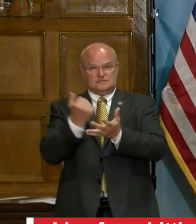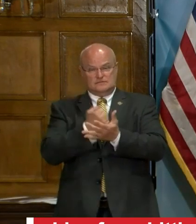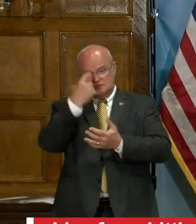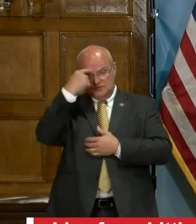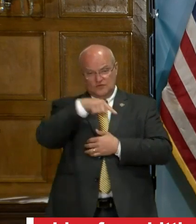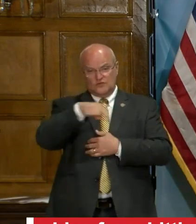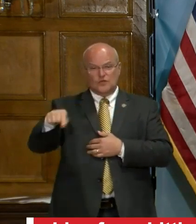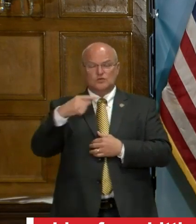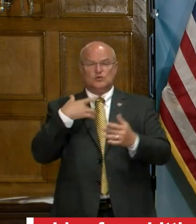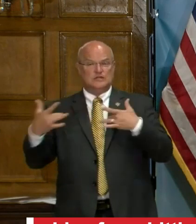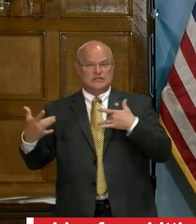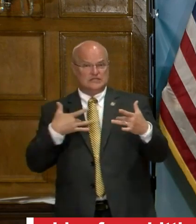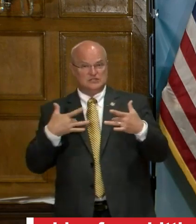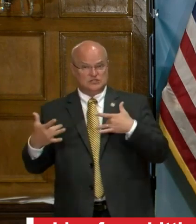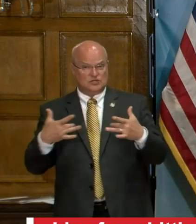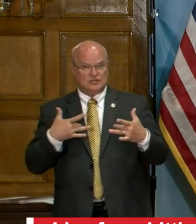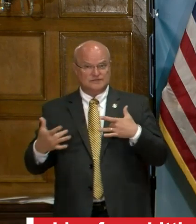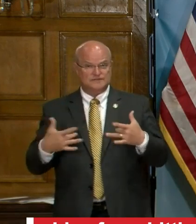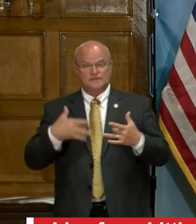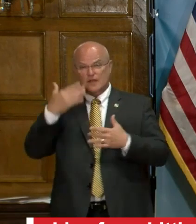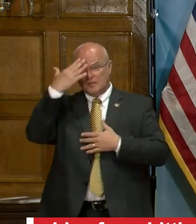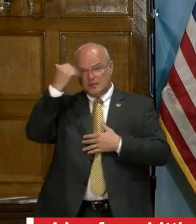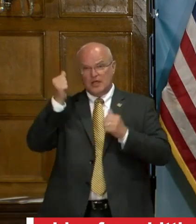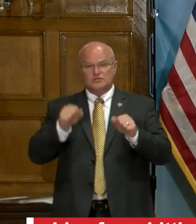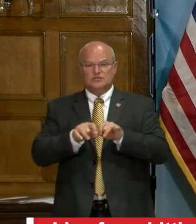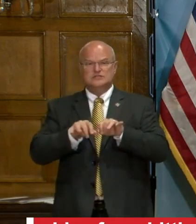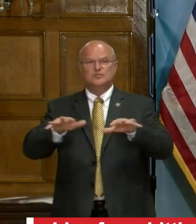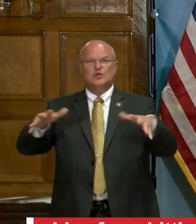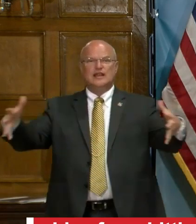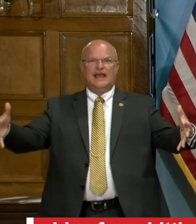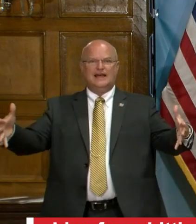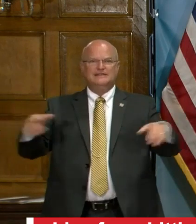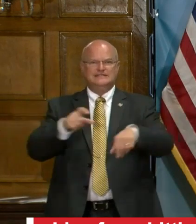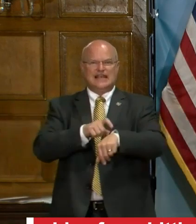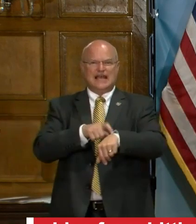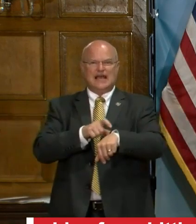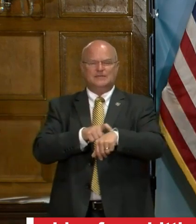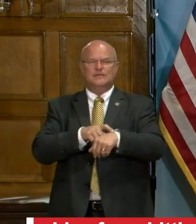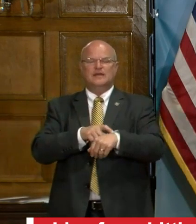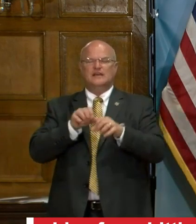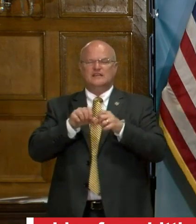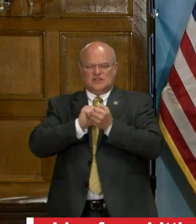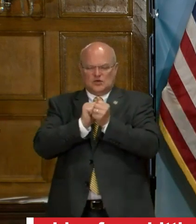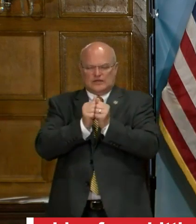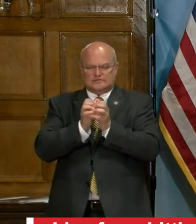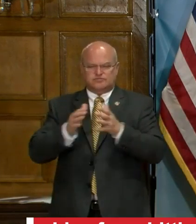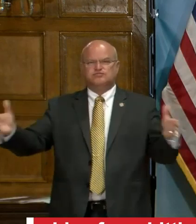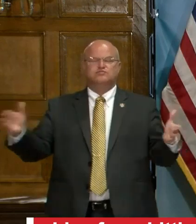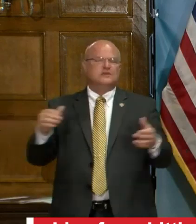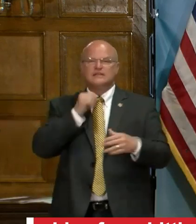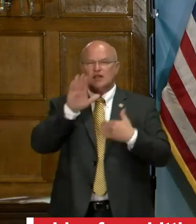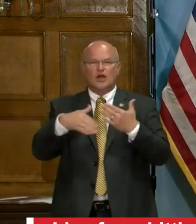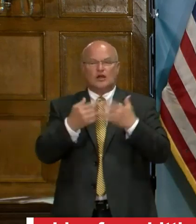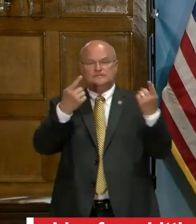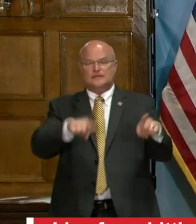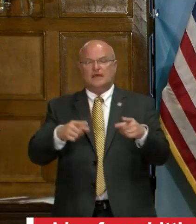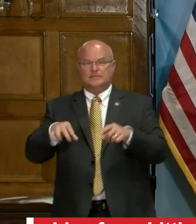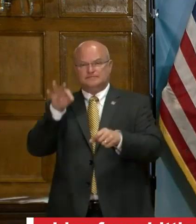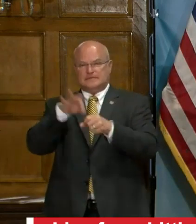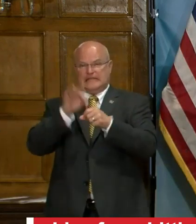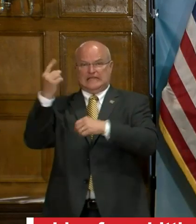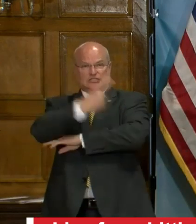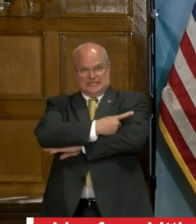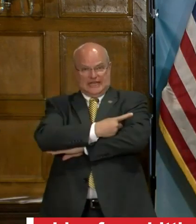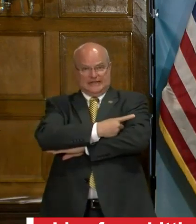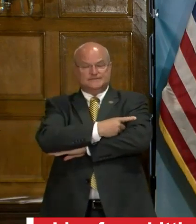opportunity for those who are concerned because you can spread it out, you can reduce the crowds, and it's not all happening on Election